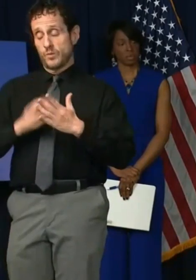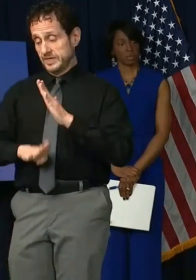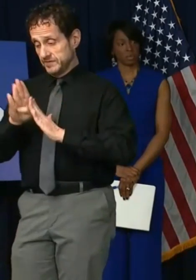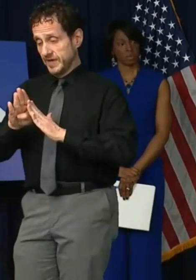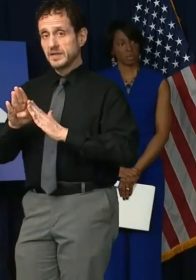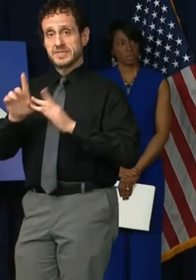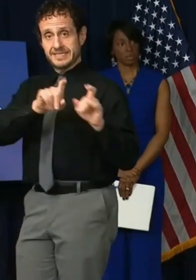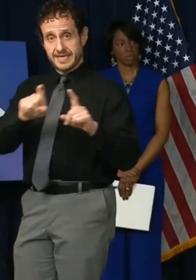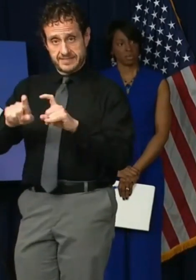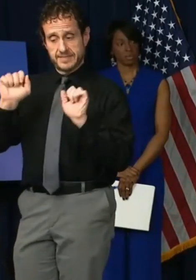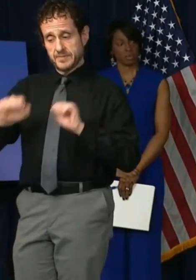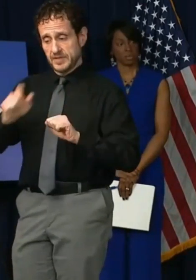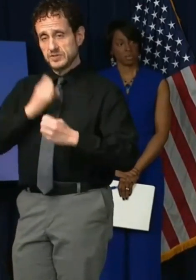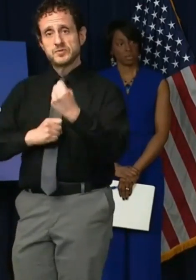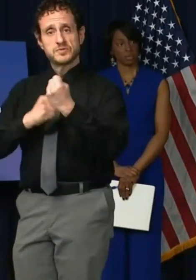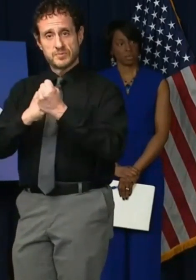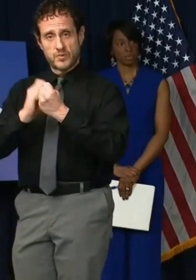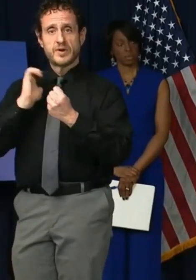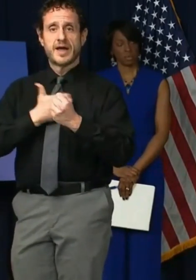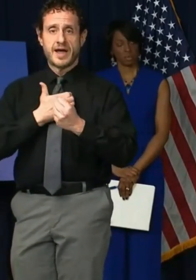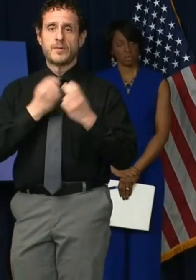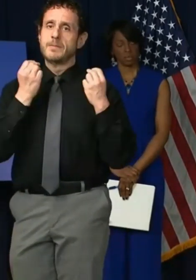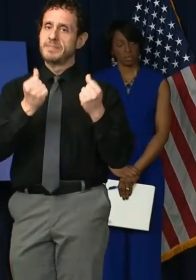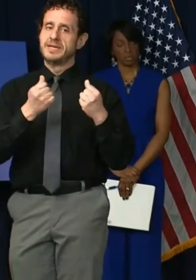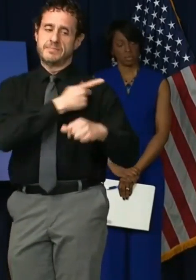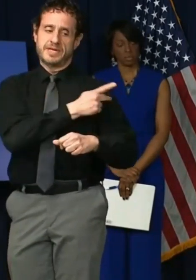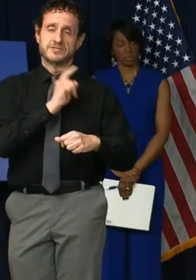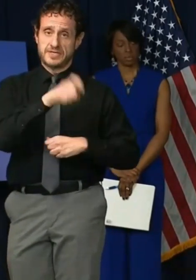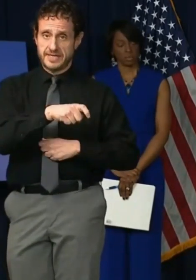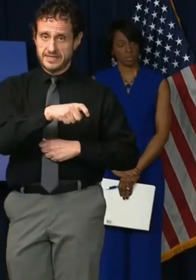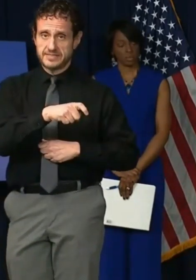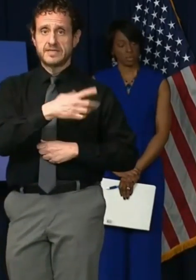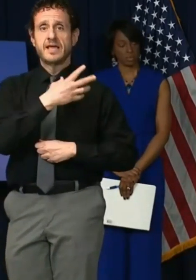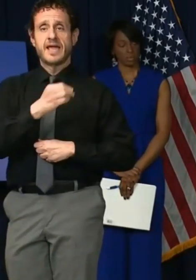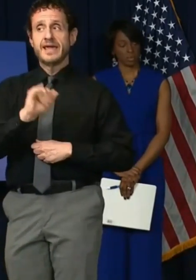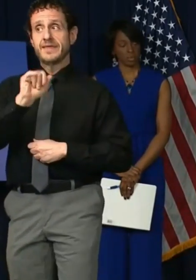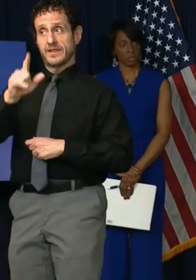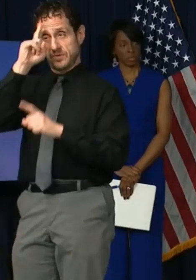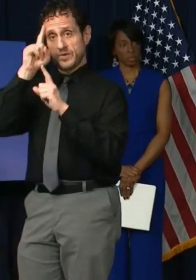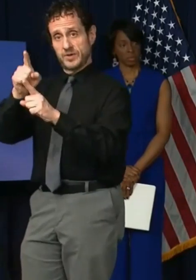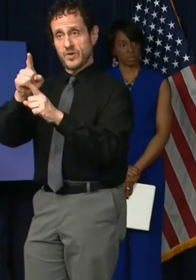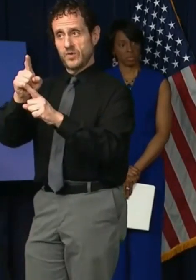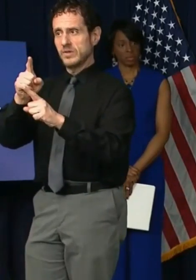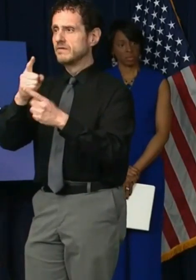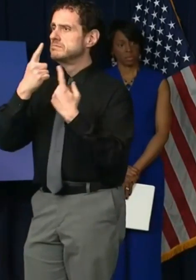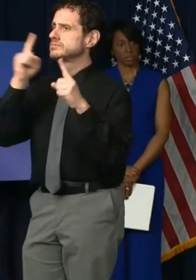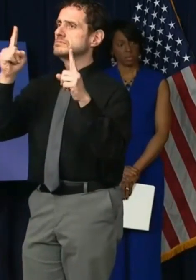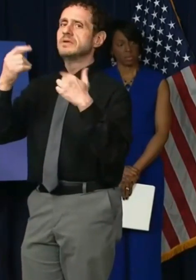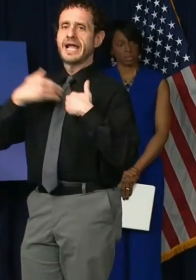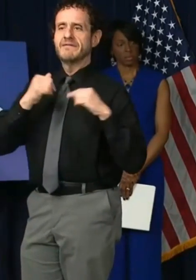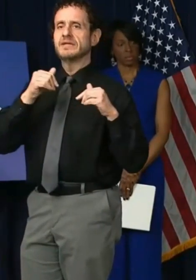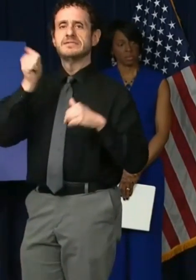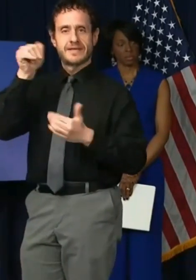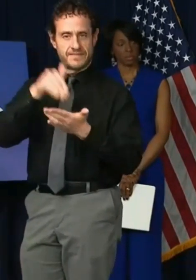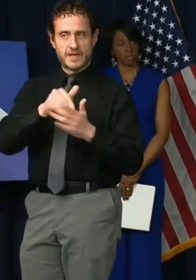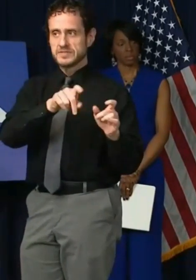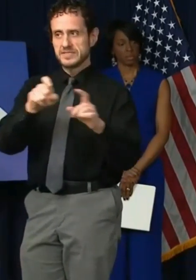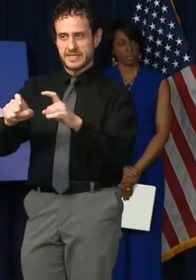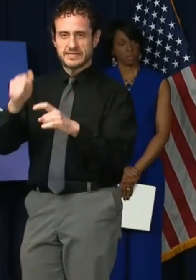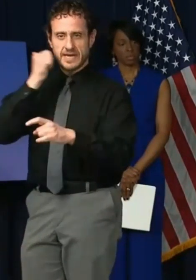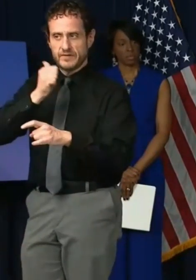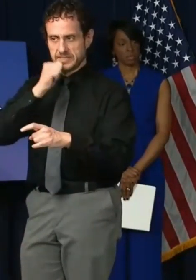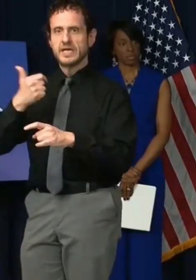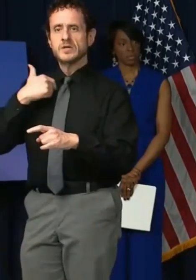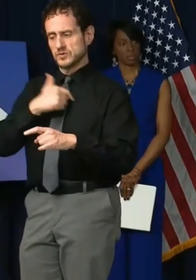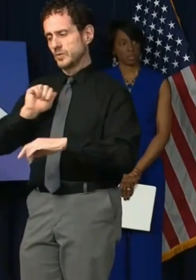testing capabilities to support our immediate patient needs, as well as Illinois' goal of achieving 10,000 tests per day. We